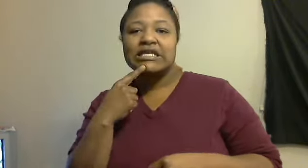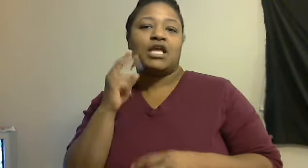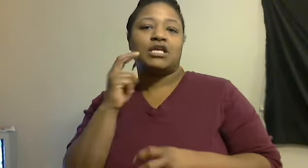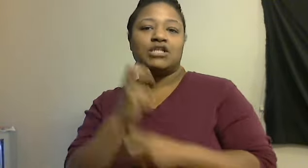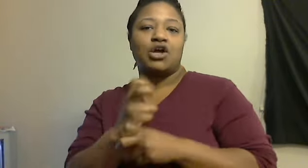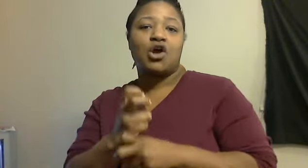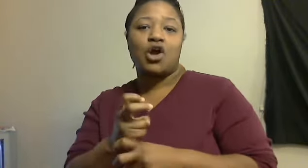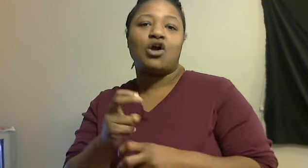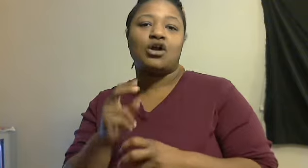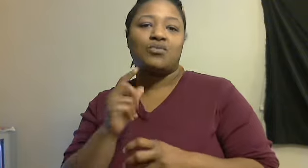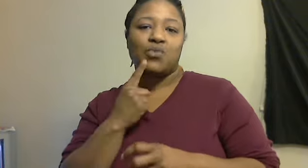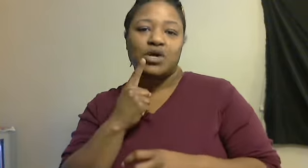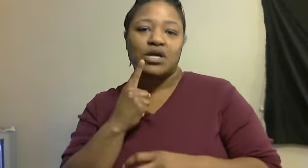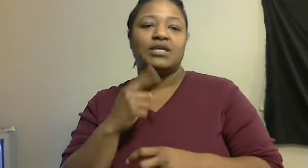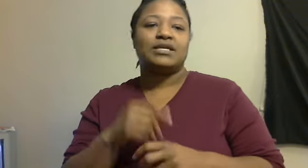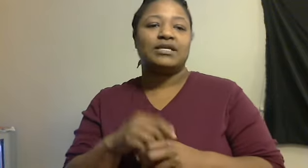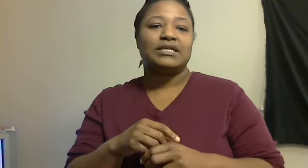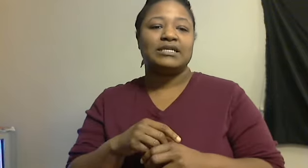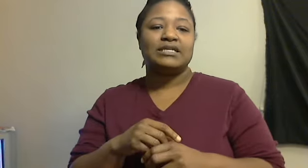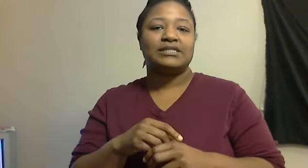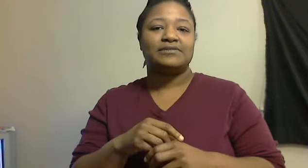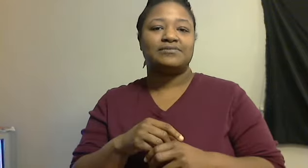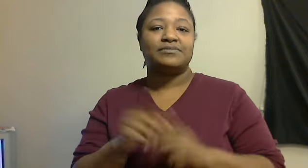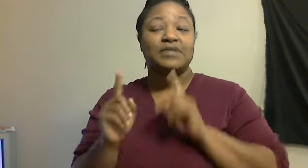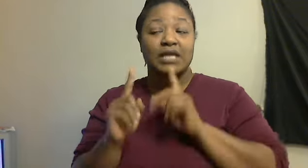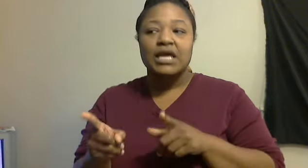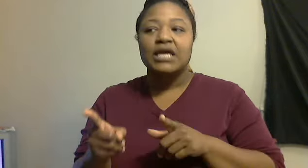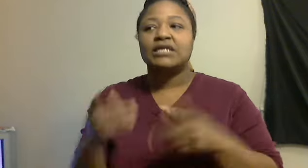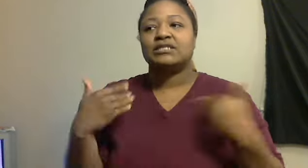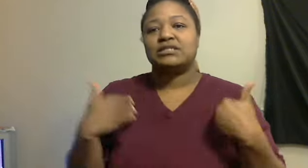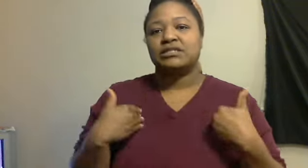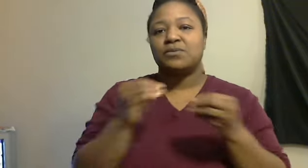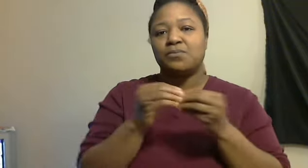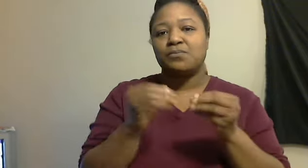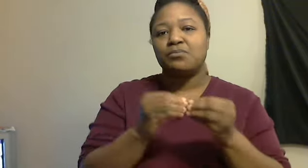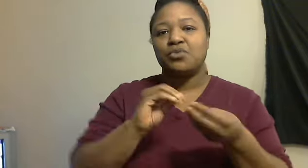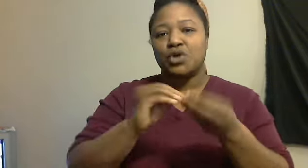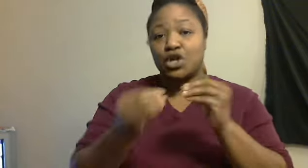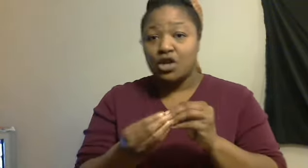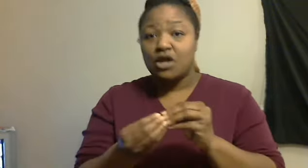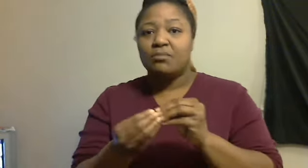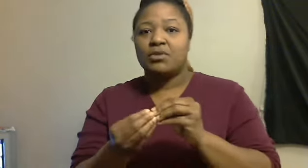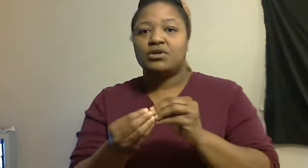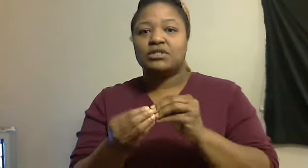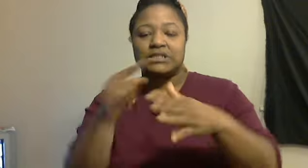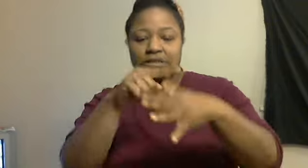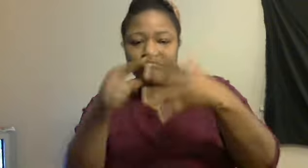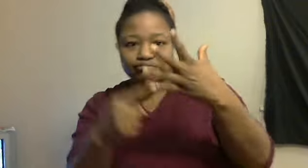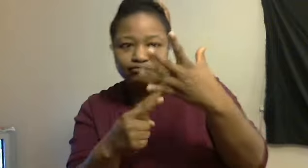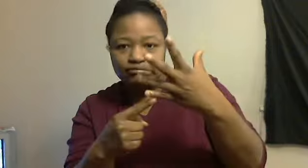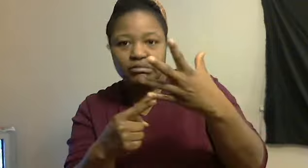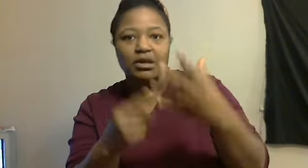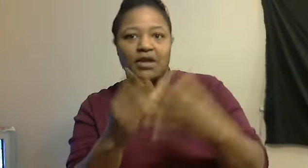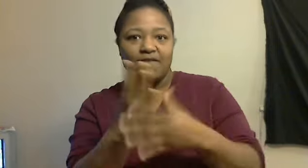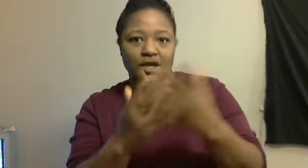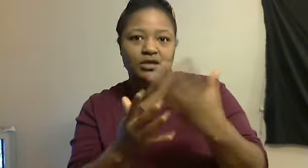than figures, so you can't necessarily do it on your fingers. So let's get started with this problem. Actually, my phone is ringing,